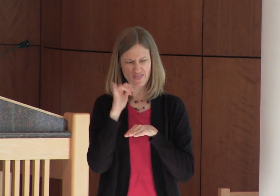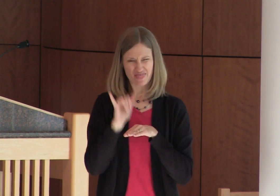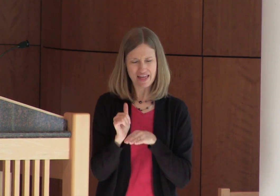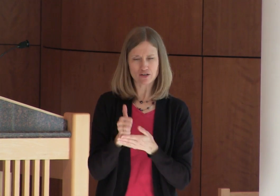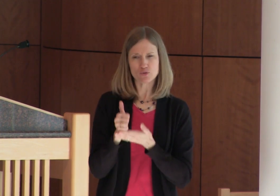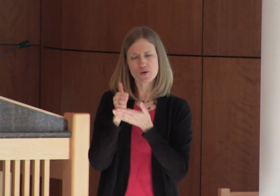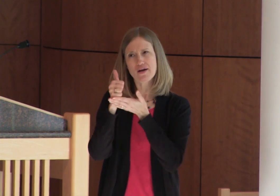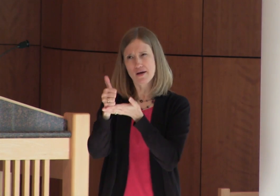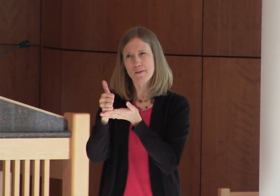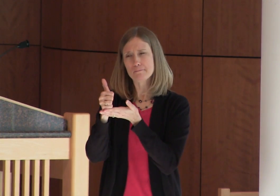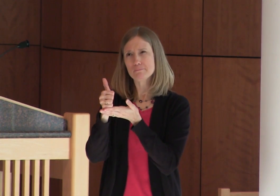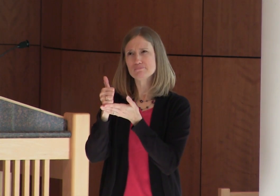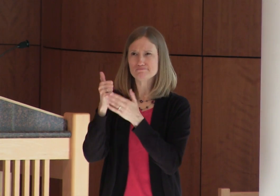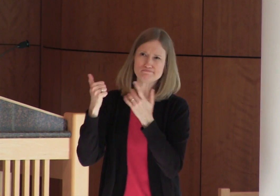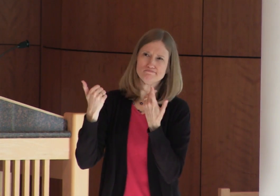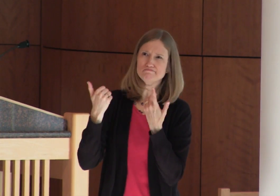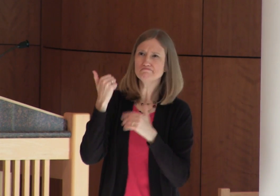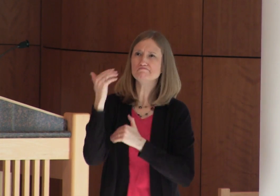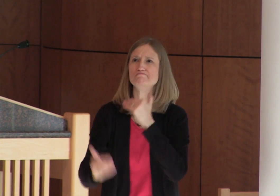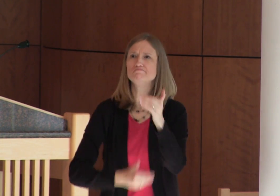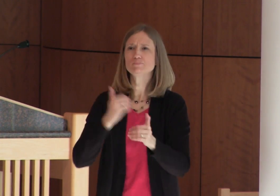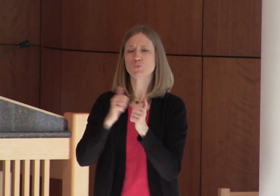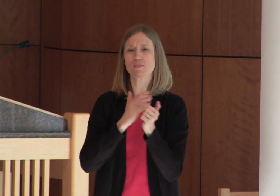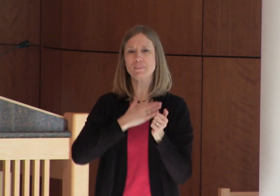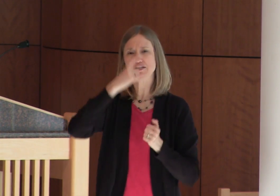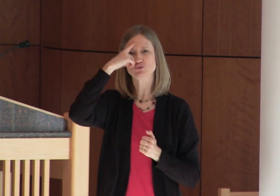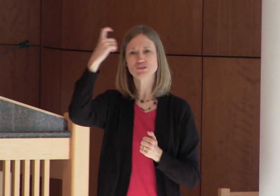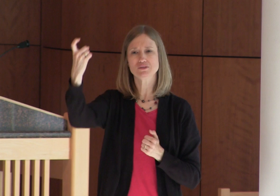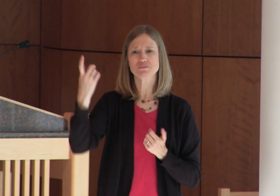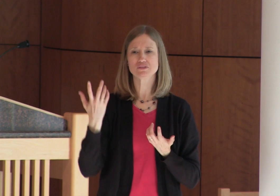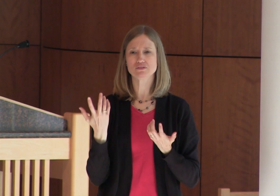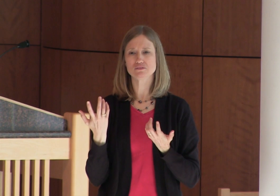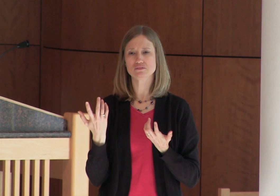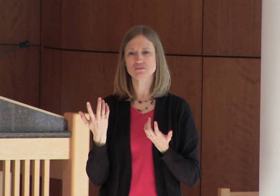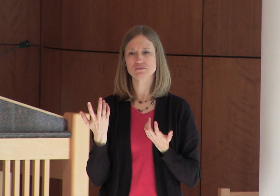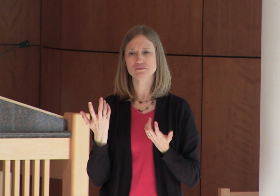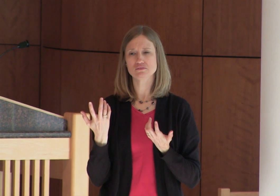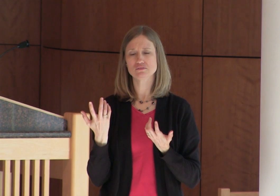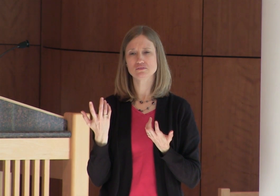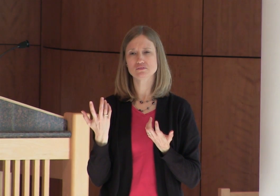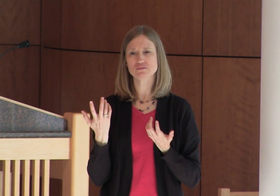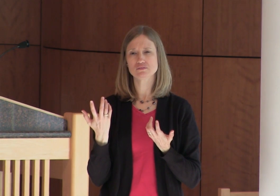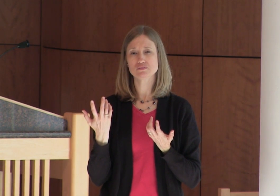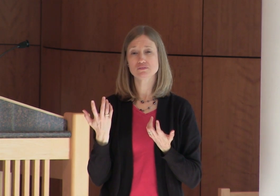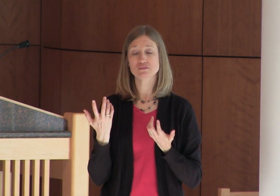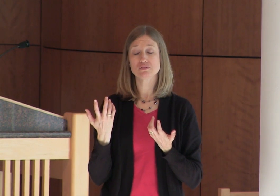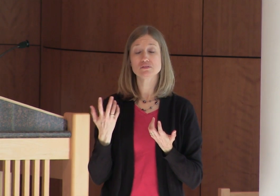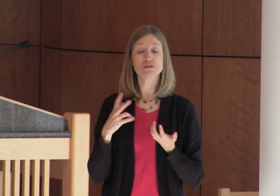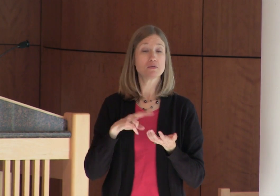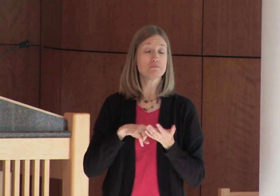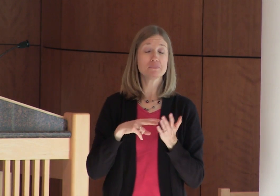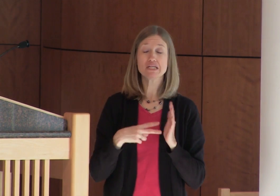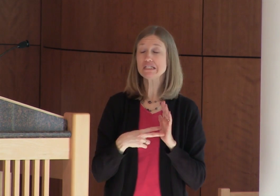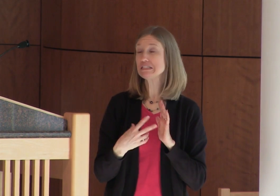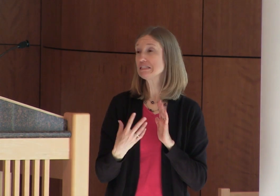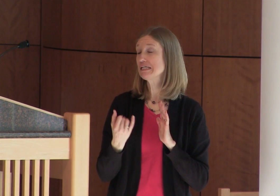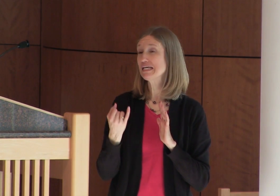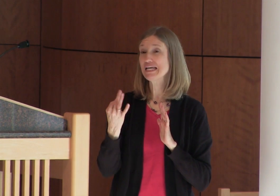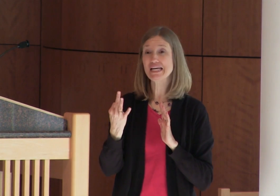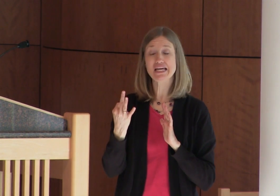you have been called to. And that means you do not have to apologize in any way, shape, or form if you don't choose